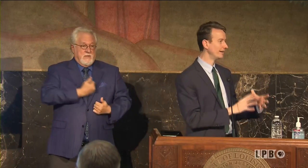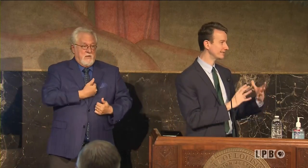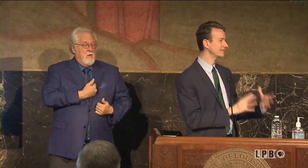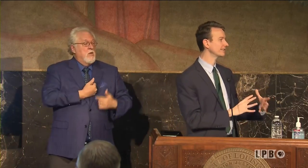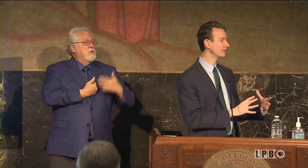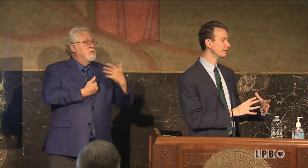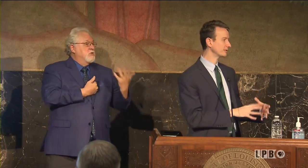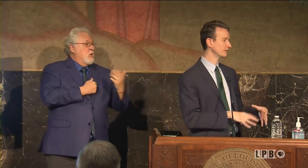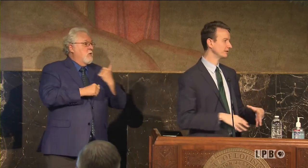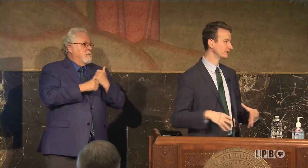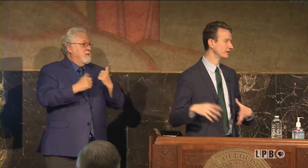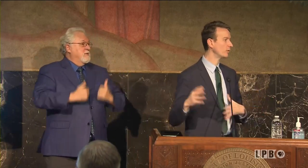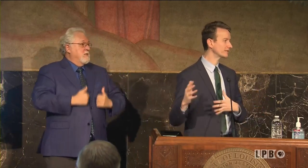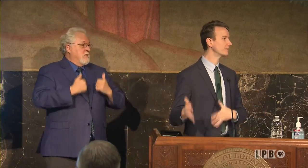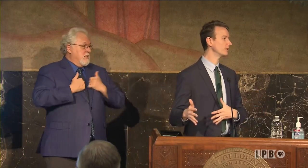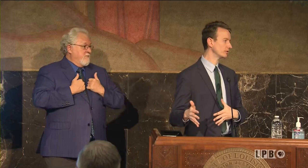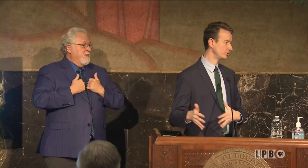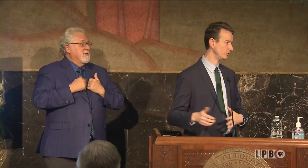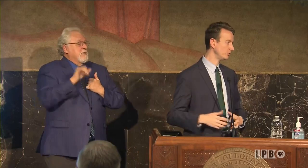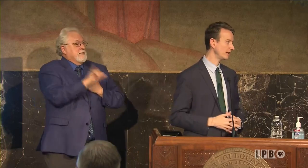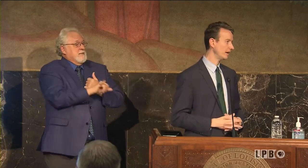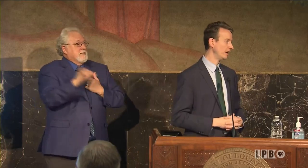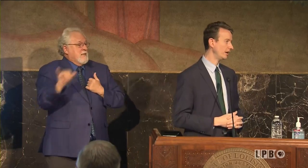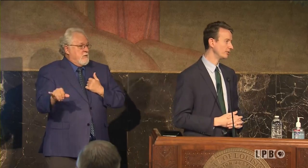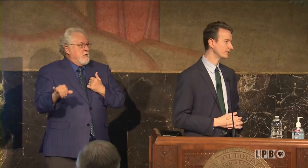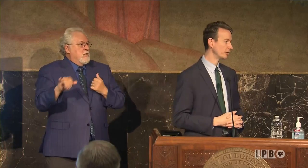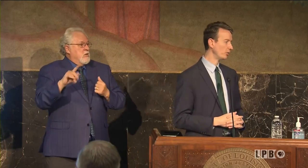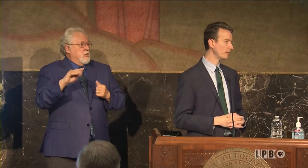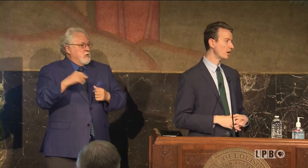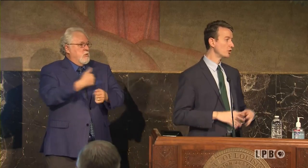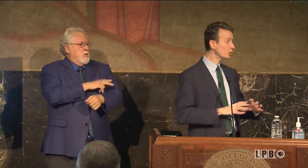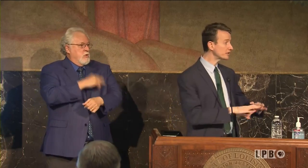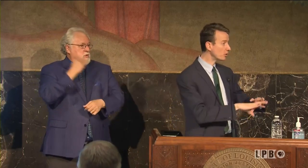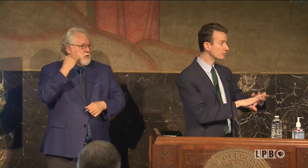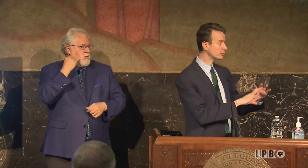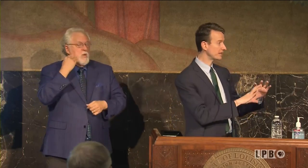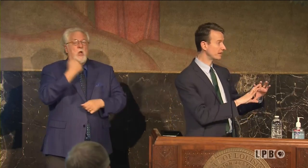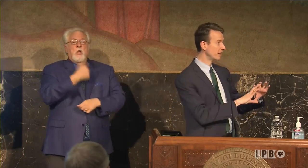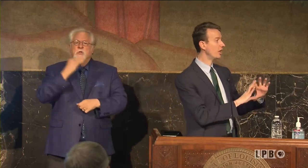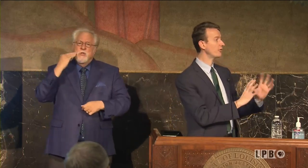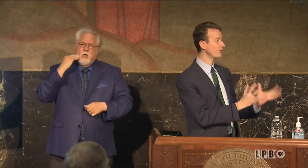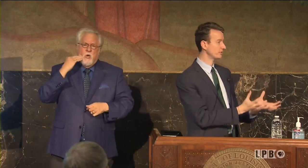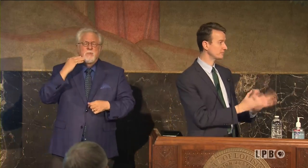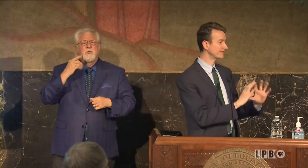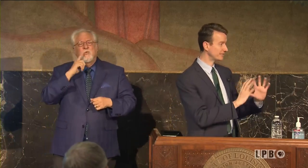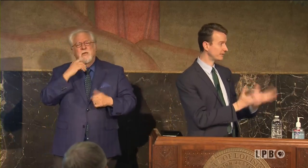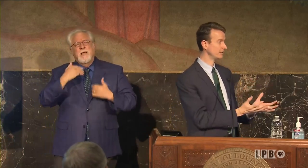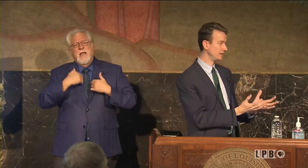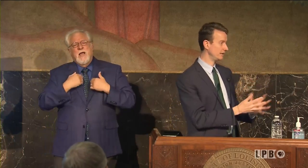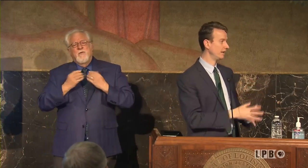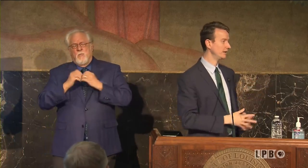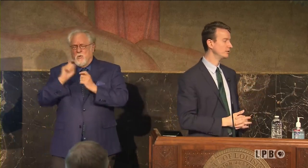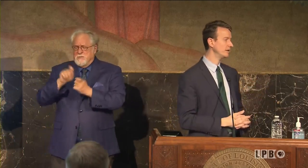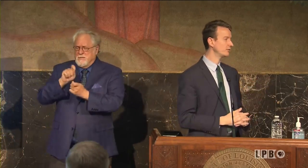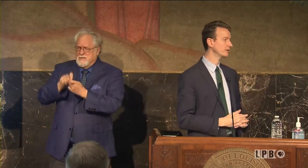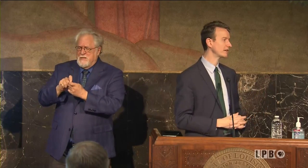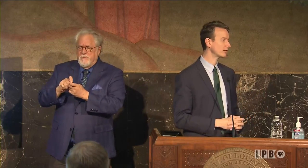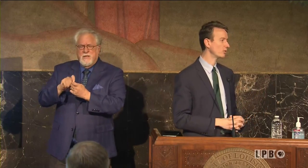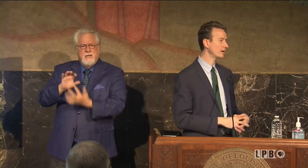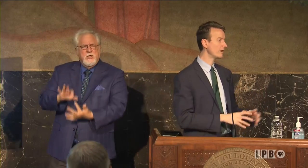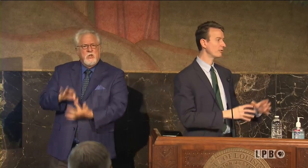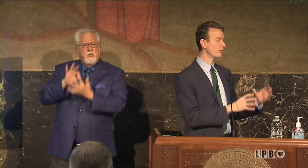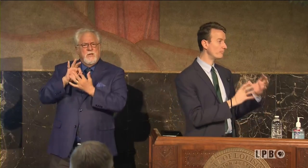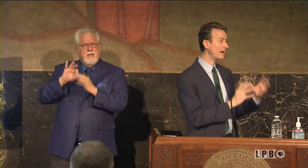that way, an assisted living facility is somewhat similar to a nursing home. Nursing homes present another specifically unique